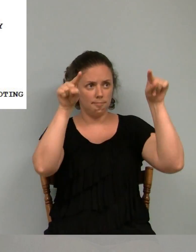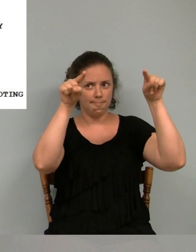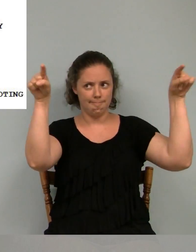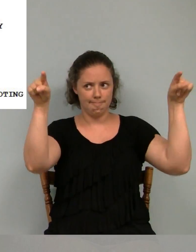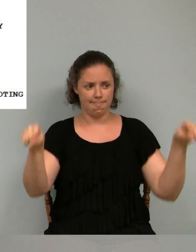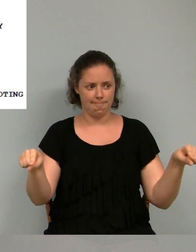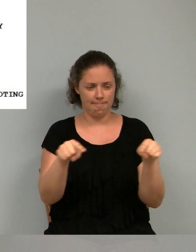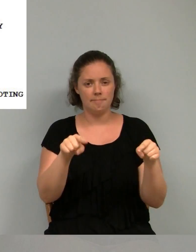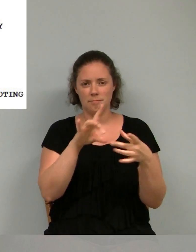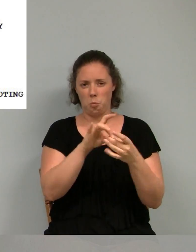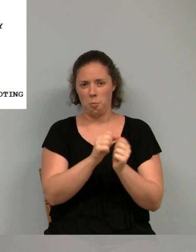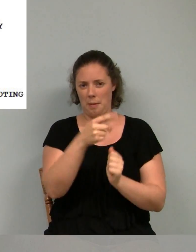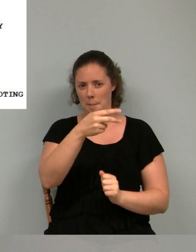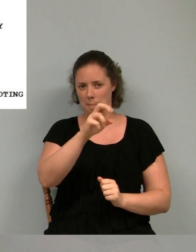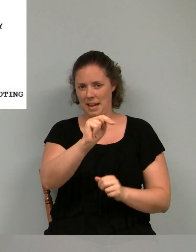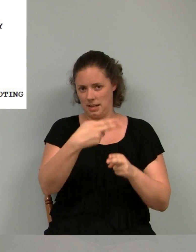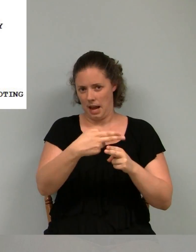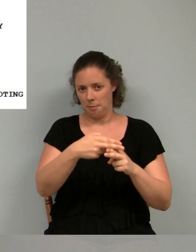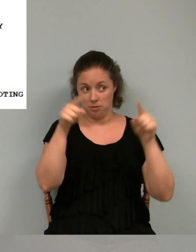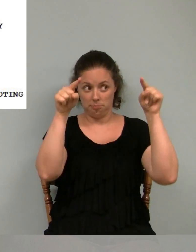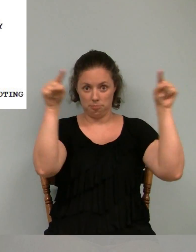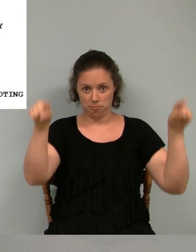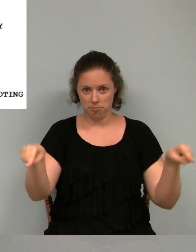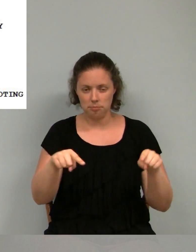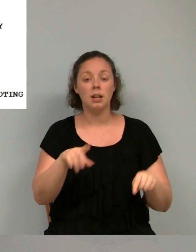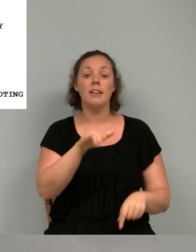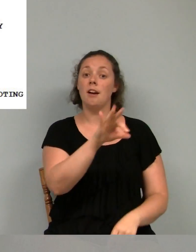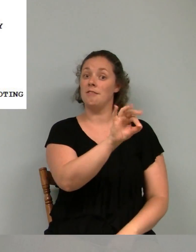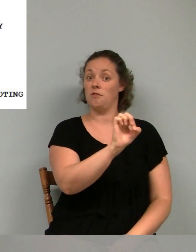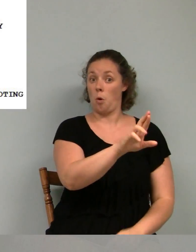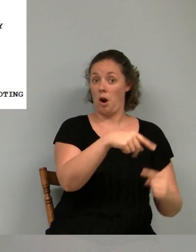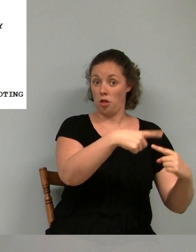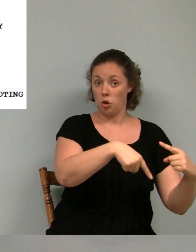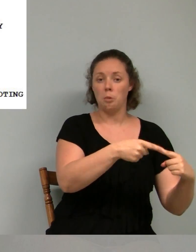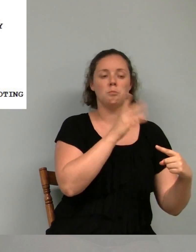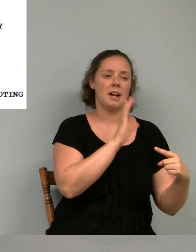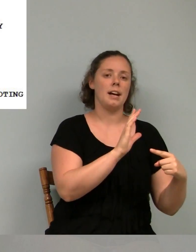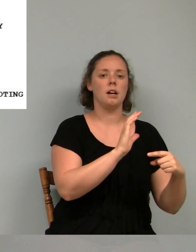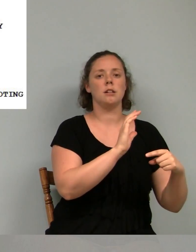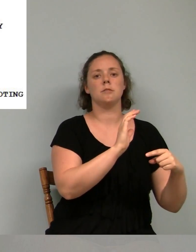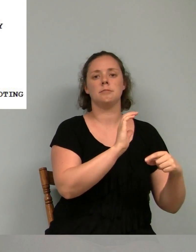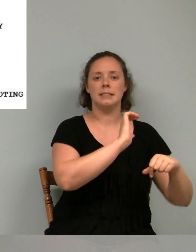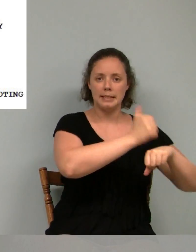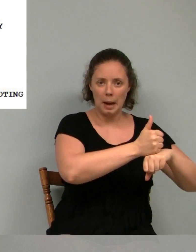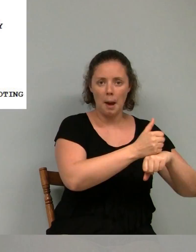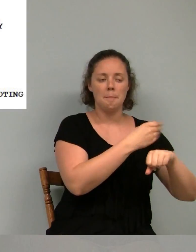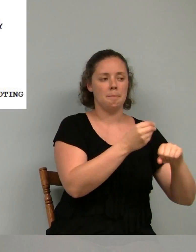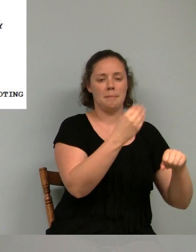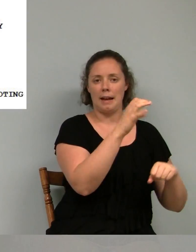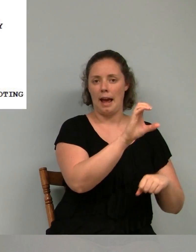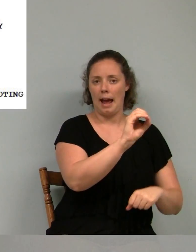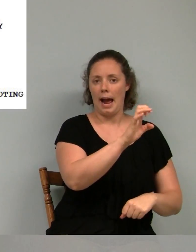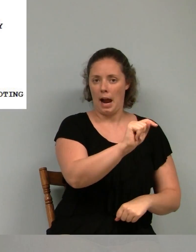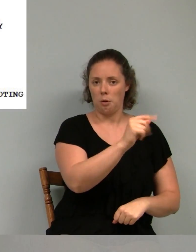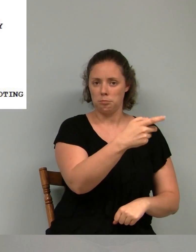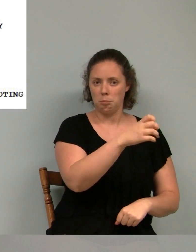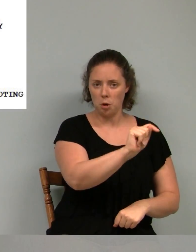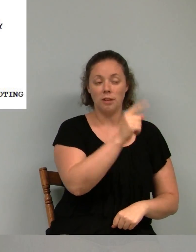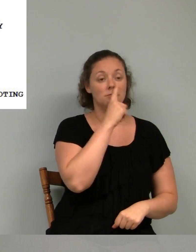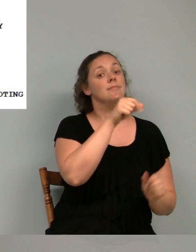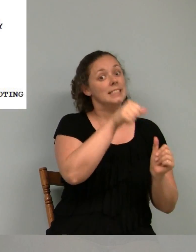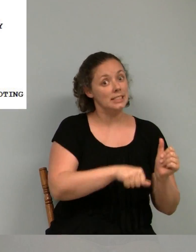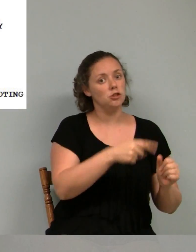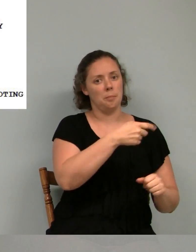pin names. The for loop then executes the setup and the output statements for each pin name.